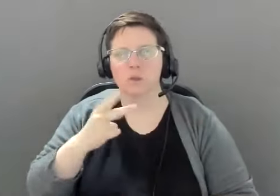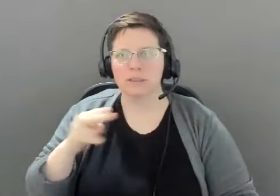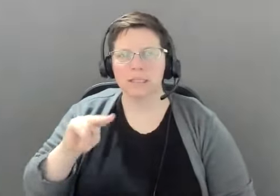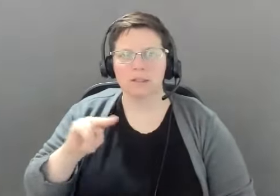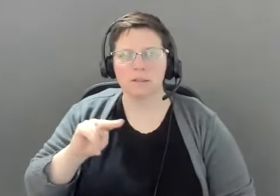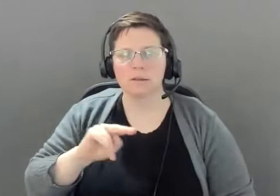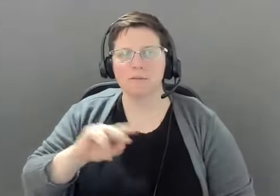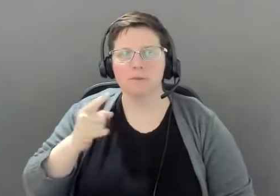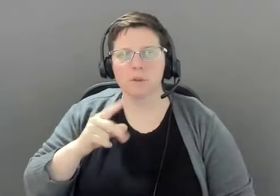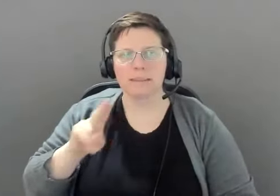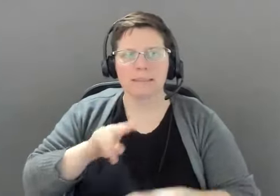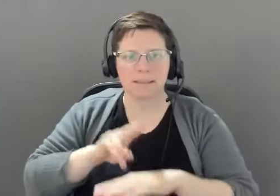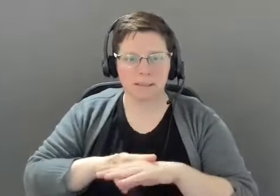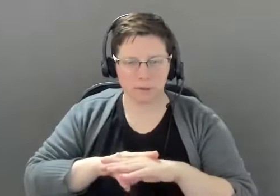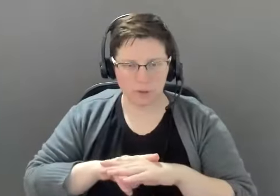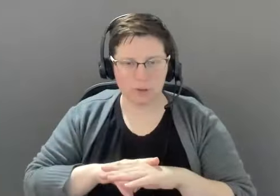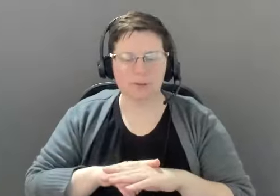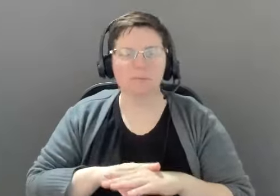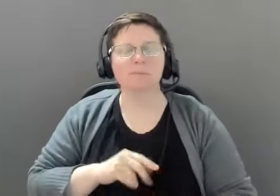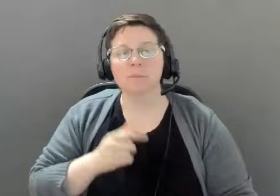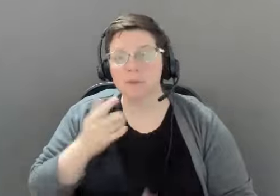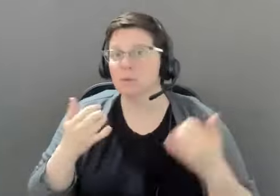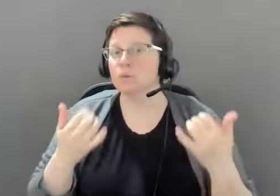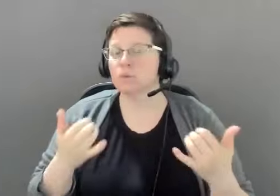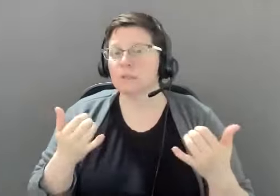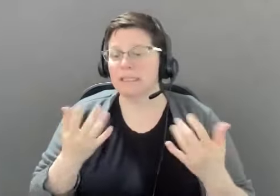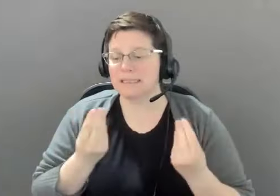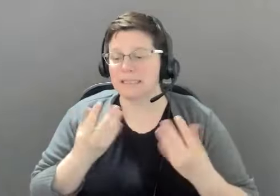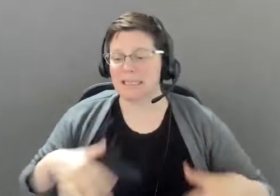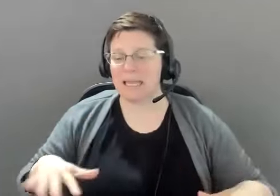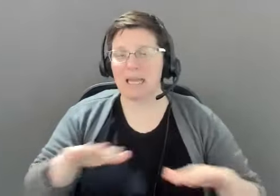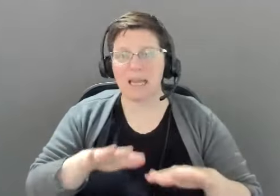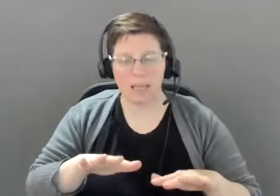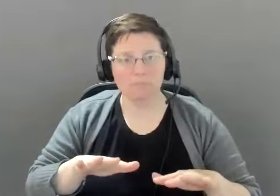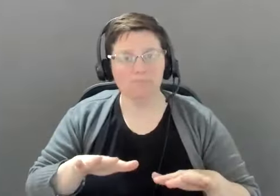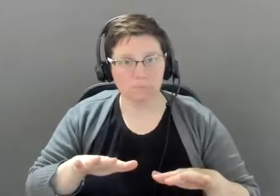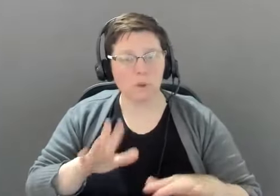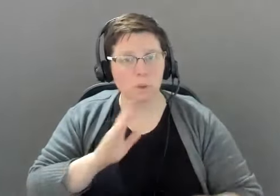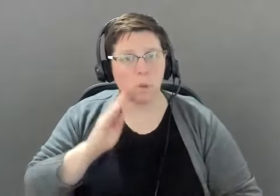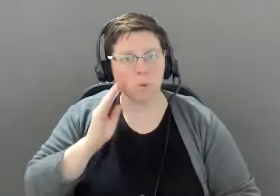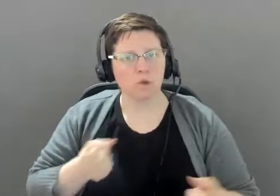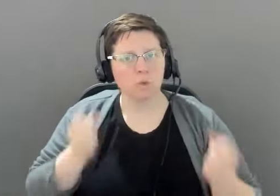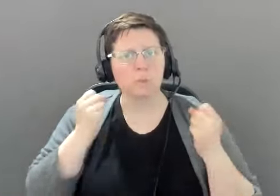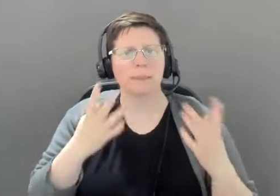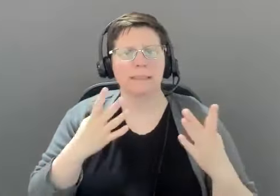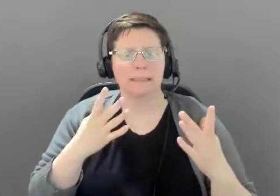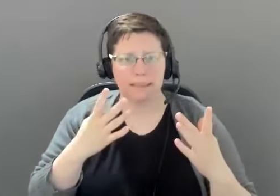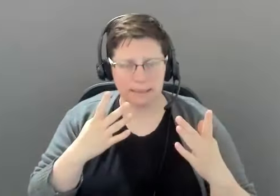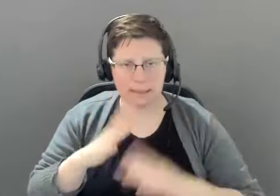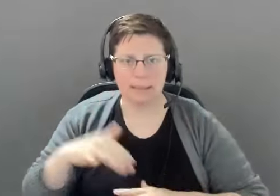Covenant Wampum. Today, this land continues to be home to many Indigenous people from across Turtle